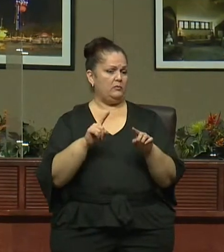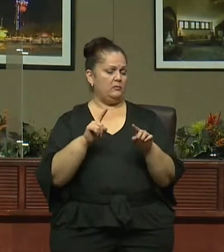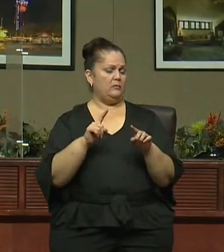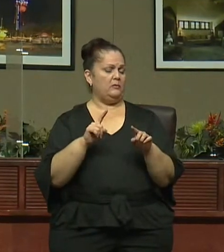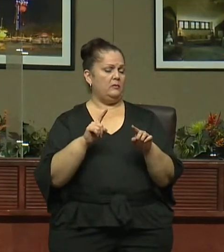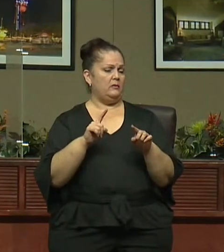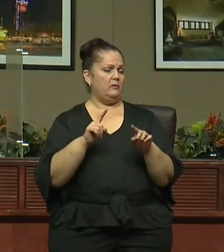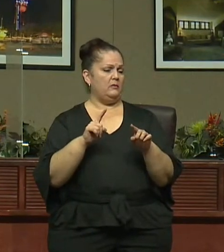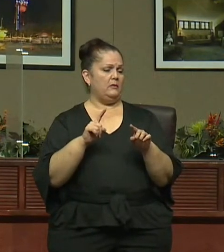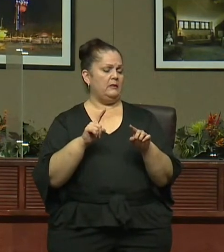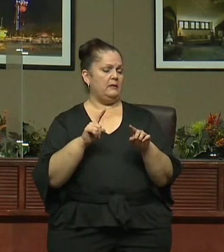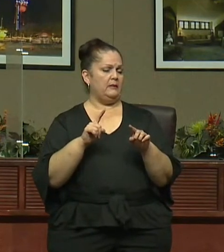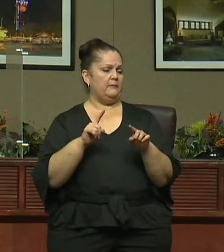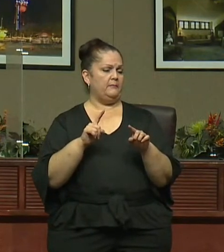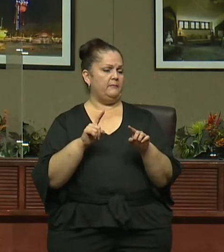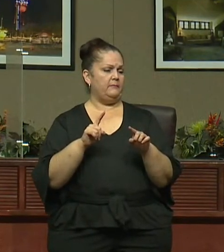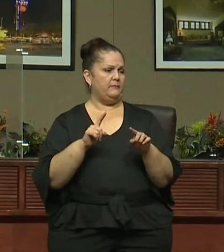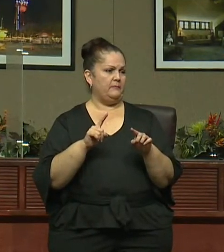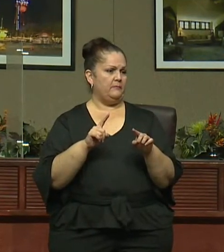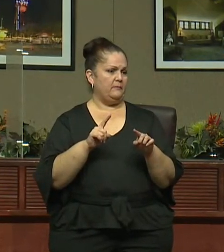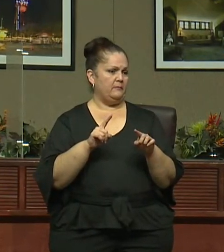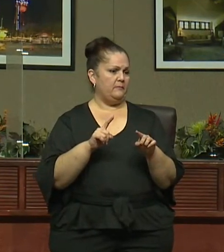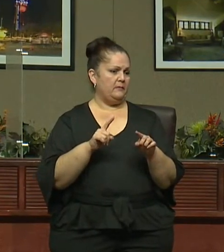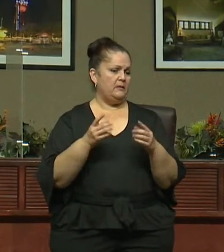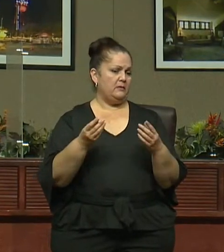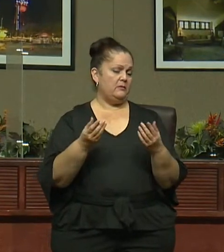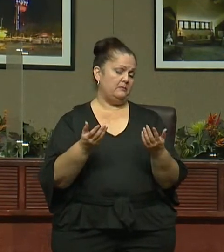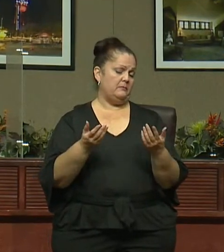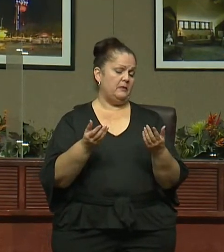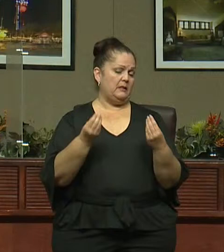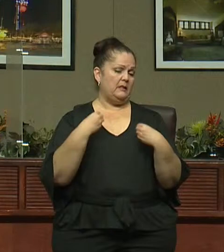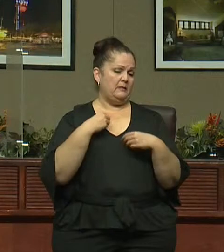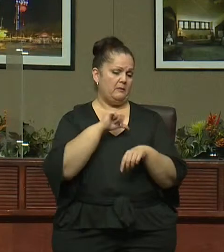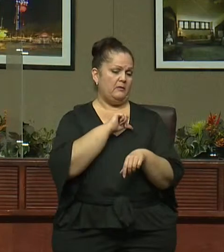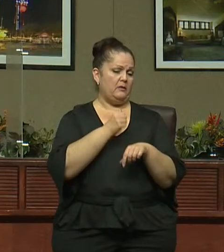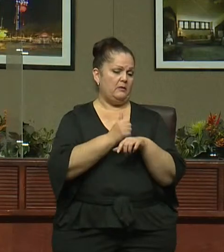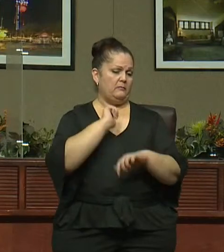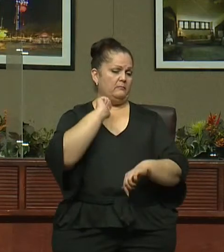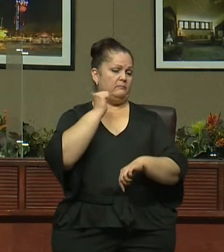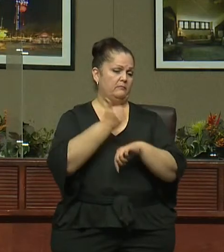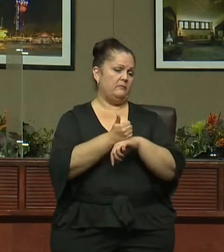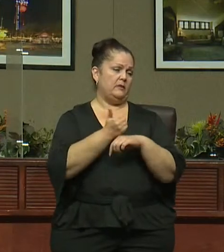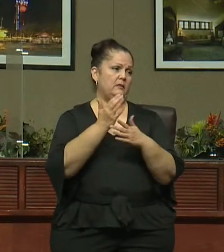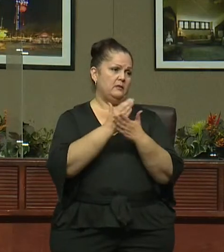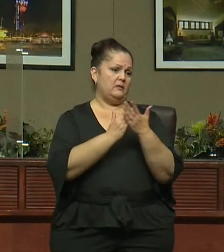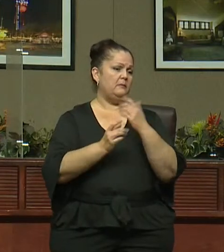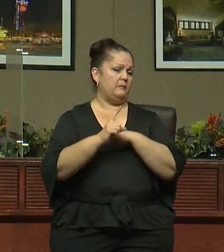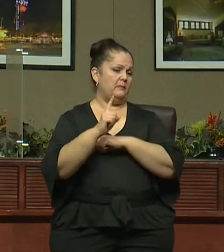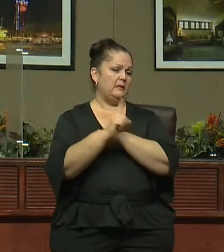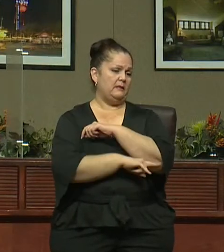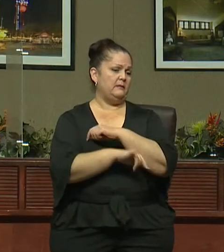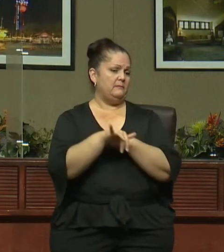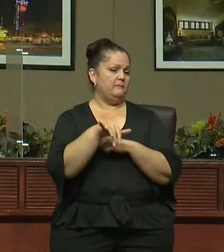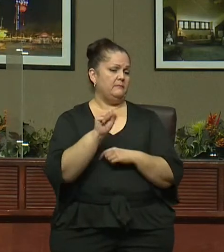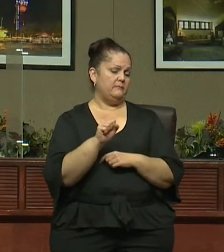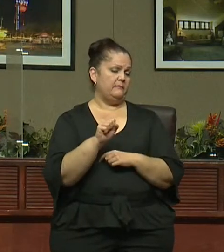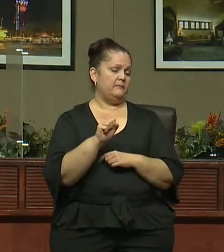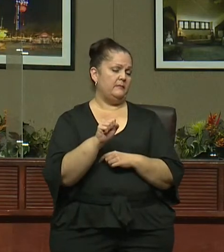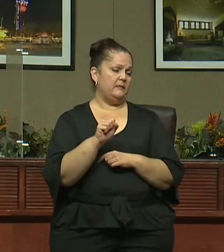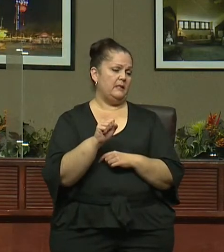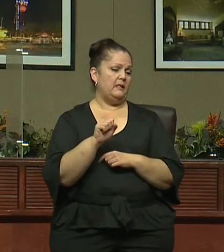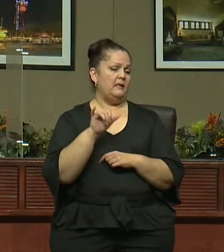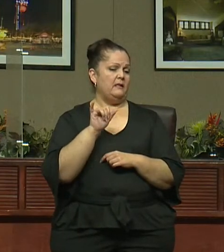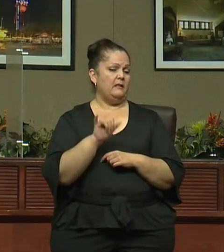that will likely give me the authority to institute some form of penalties. This would